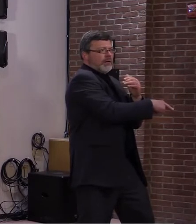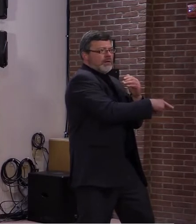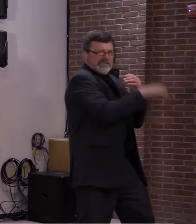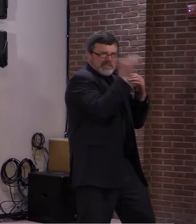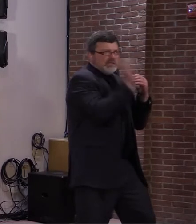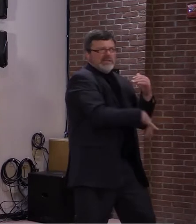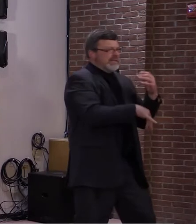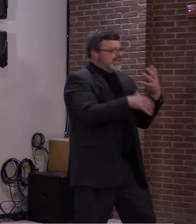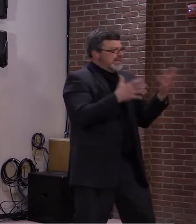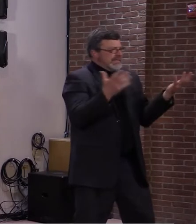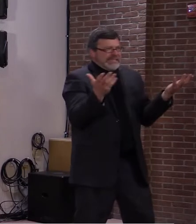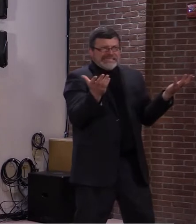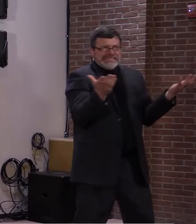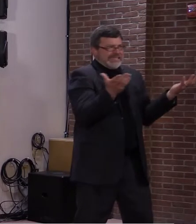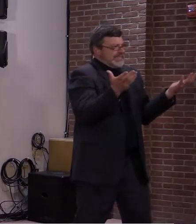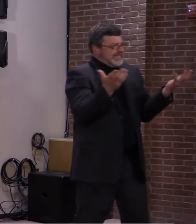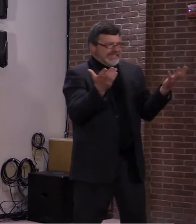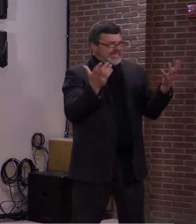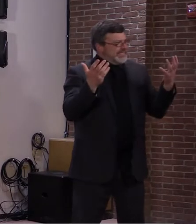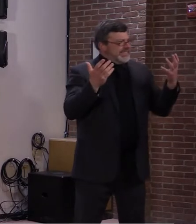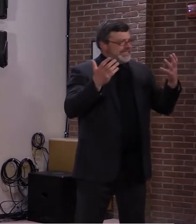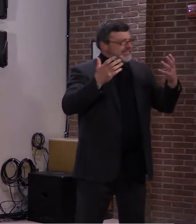people under the age of 18.